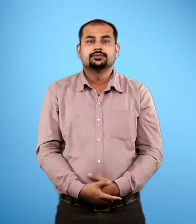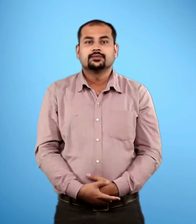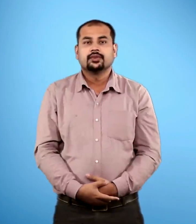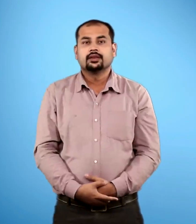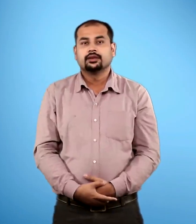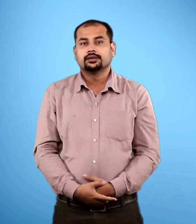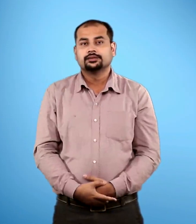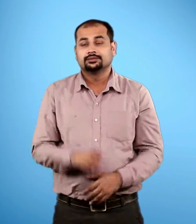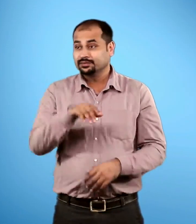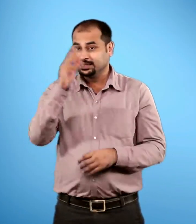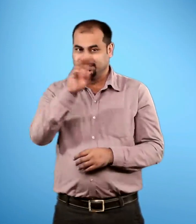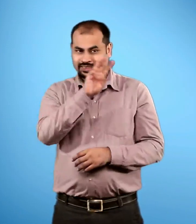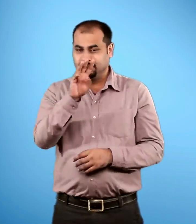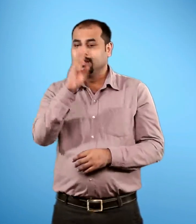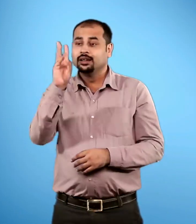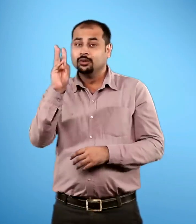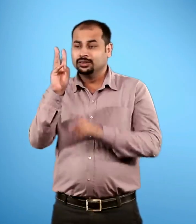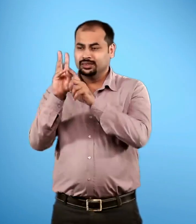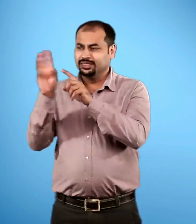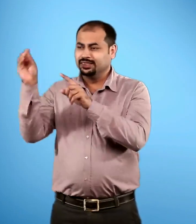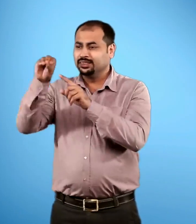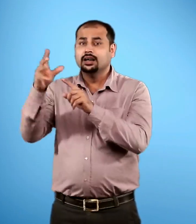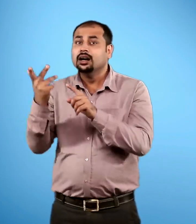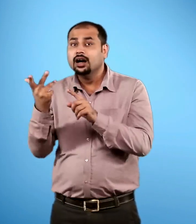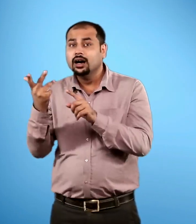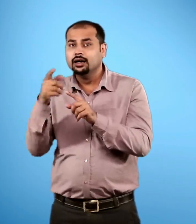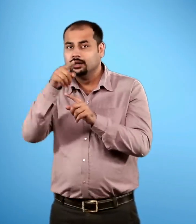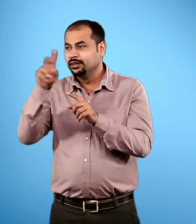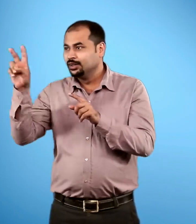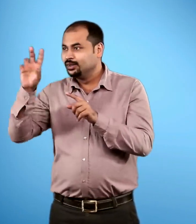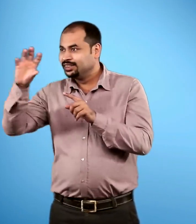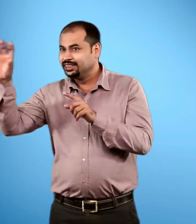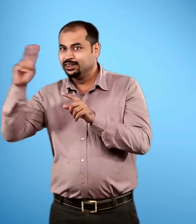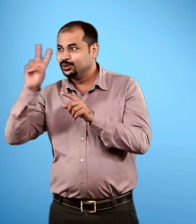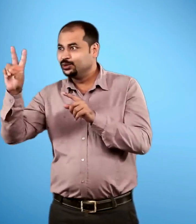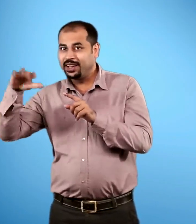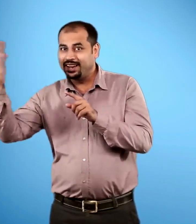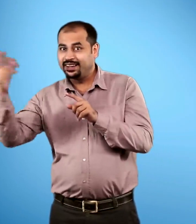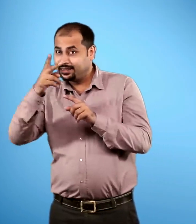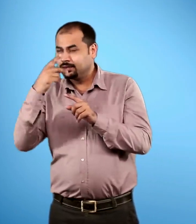And you have to choose what comes next from the right options.